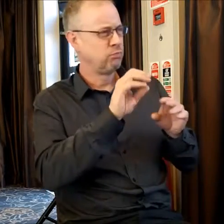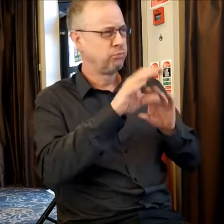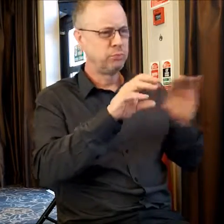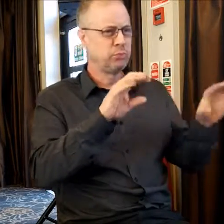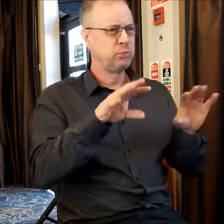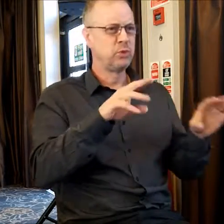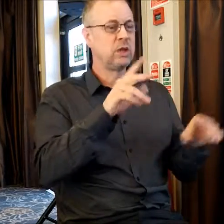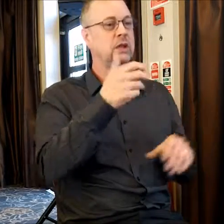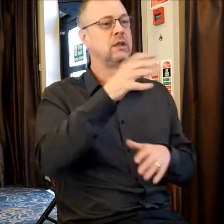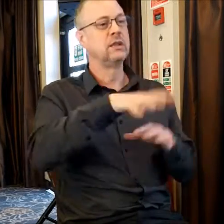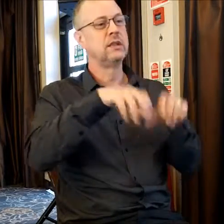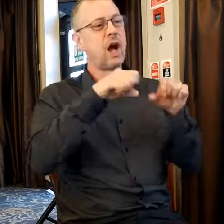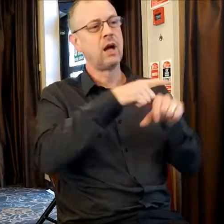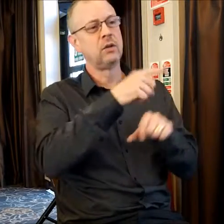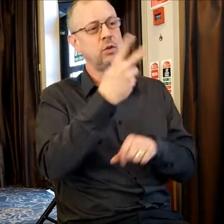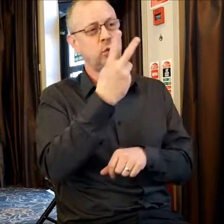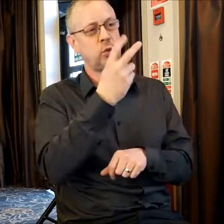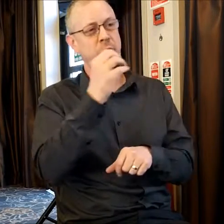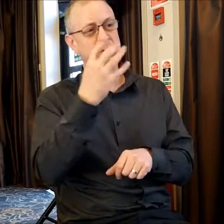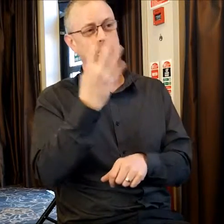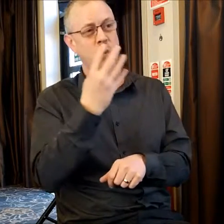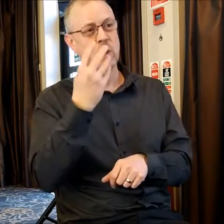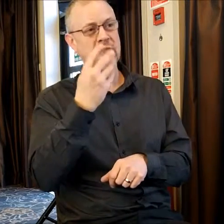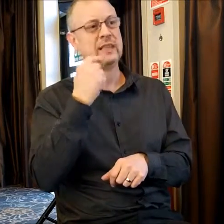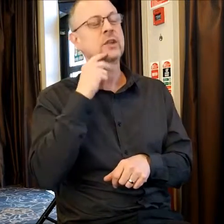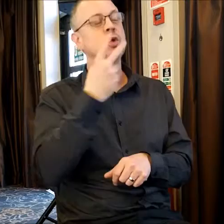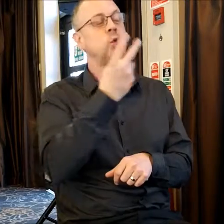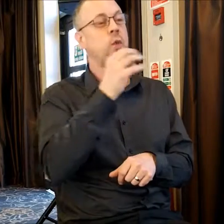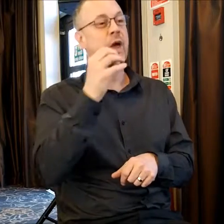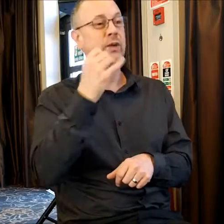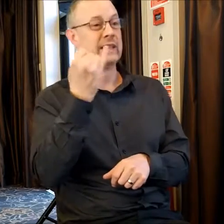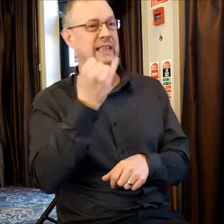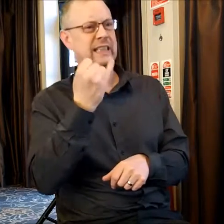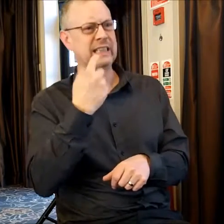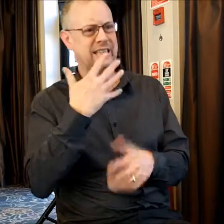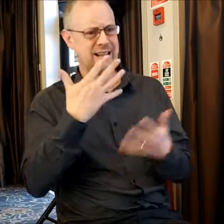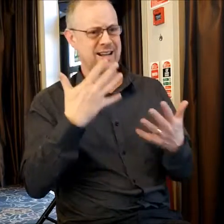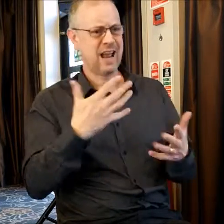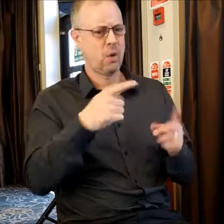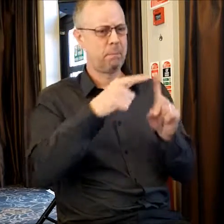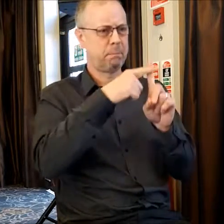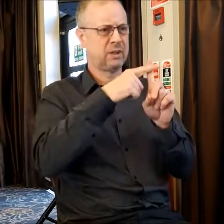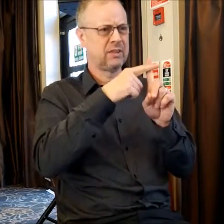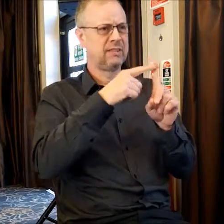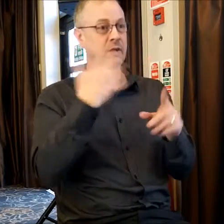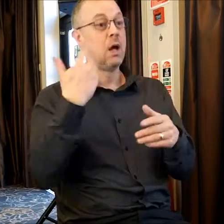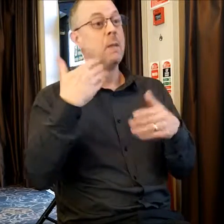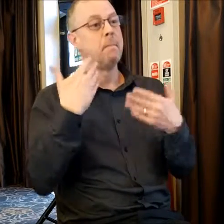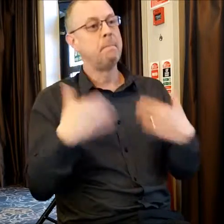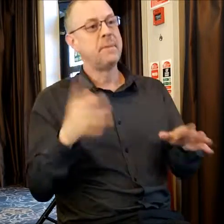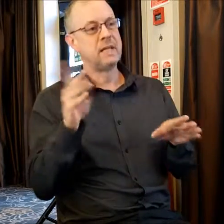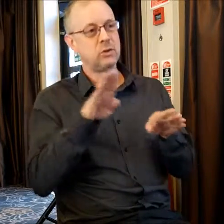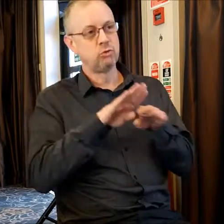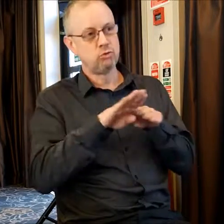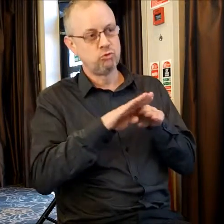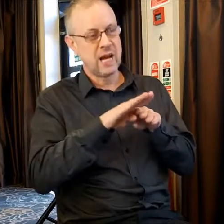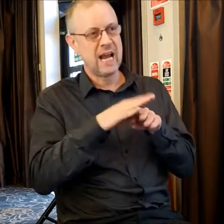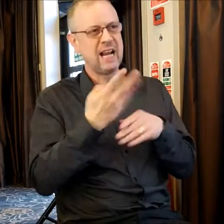started, but 2016 has been a real positive year for us. We recently held a training event for the local garage owners